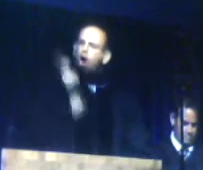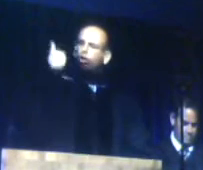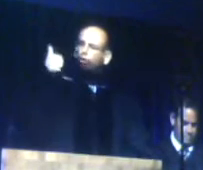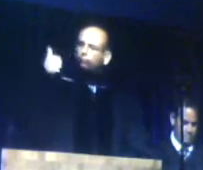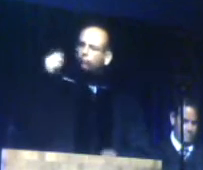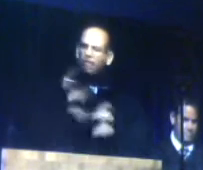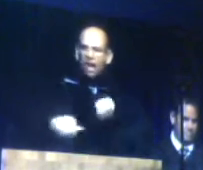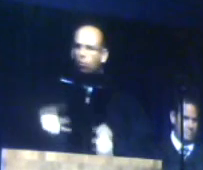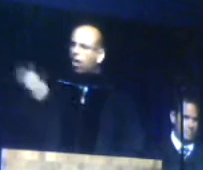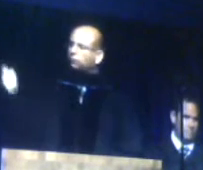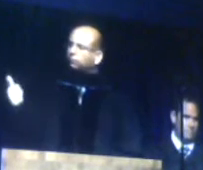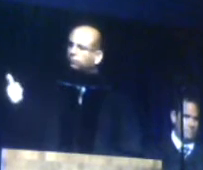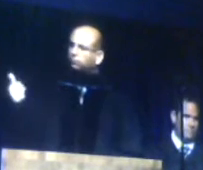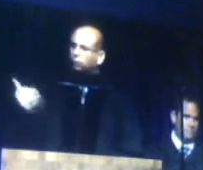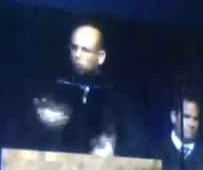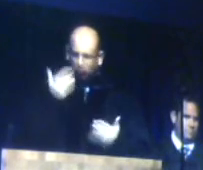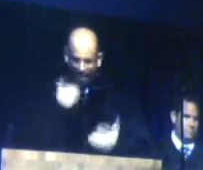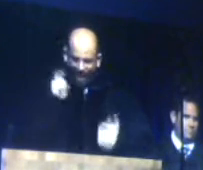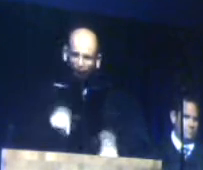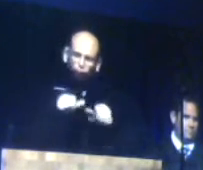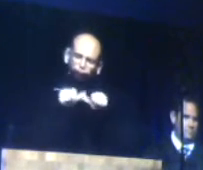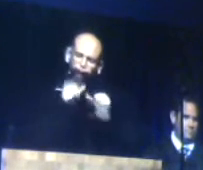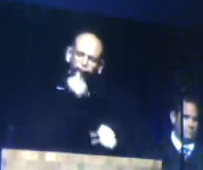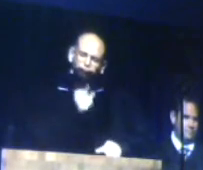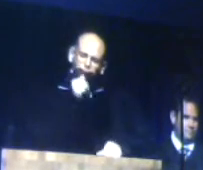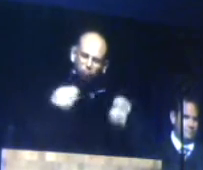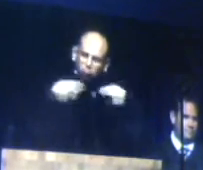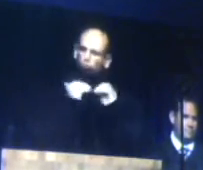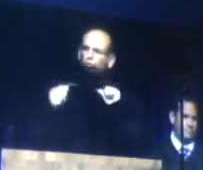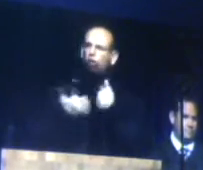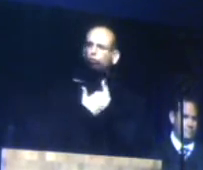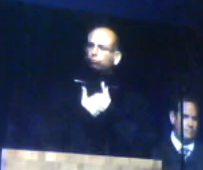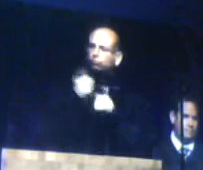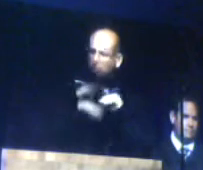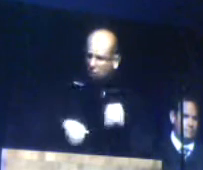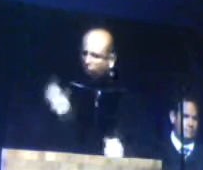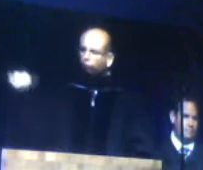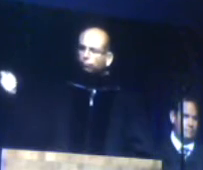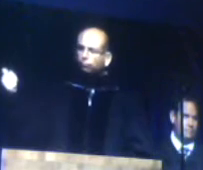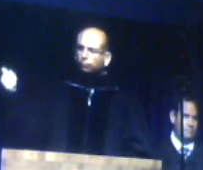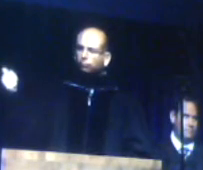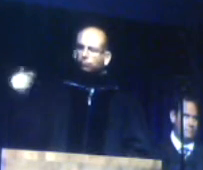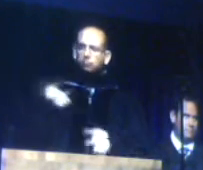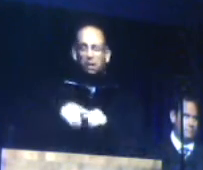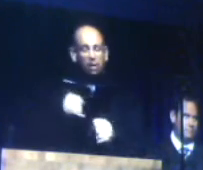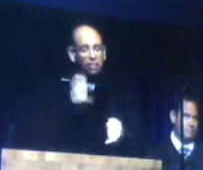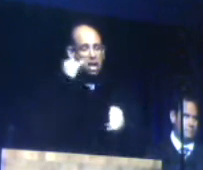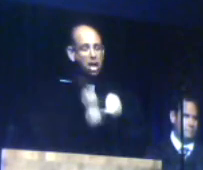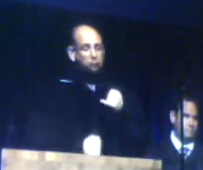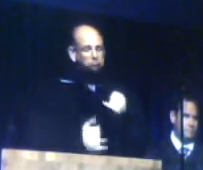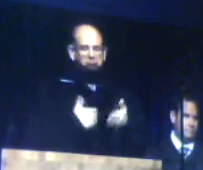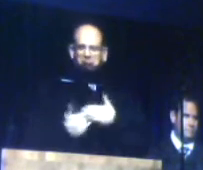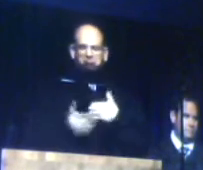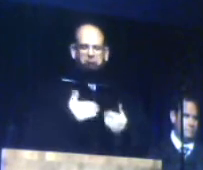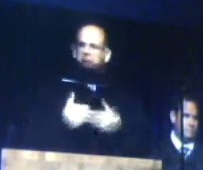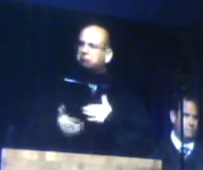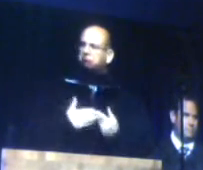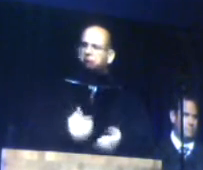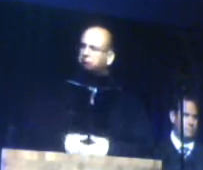You may have to work harder than someone else. You may have to persevere through challenges more than others.